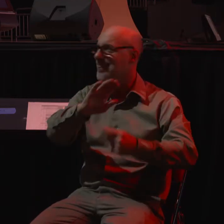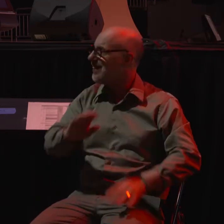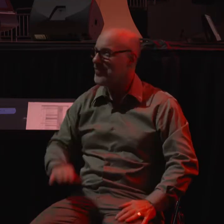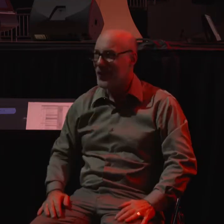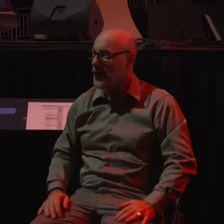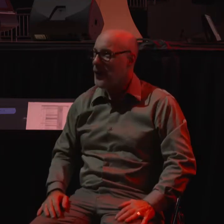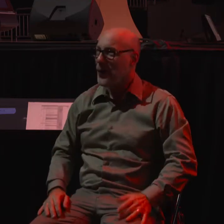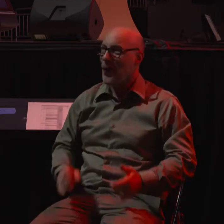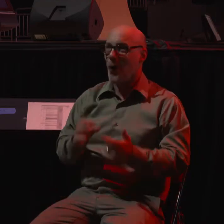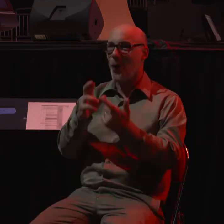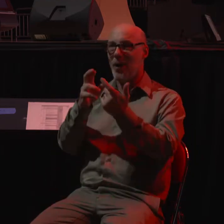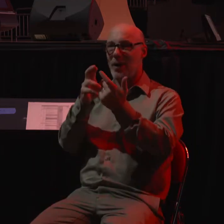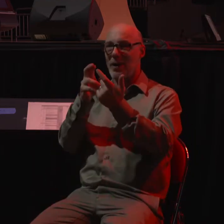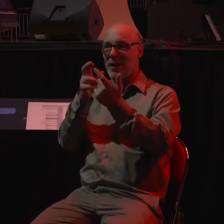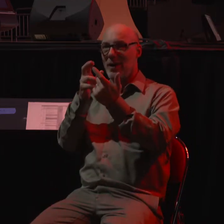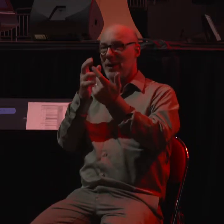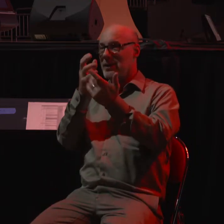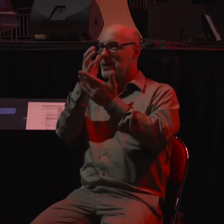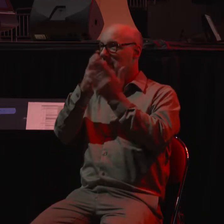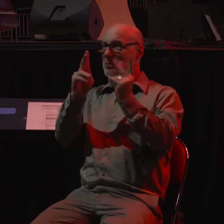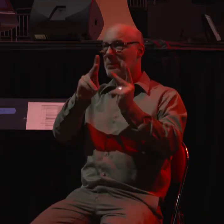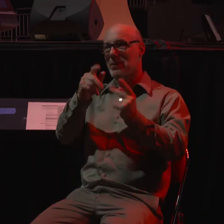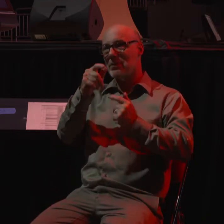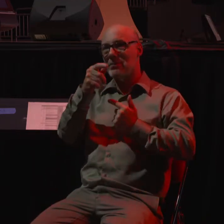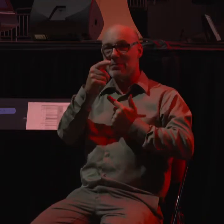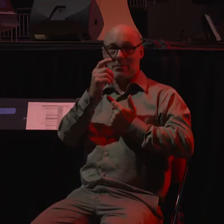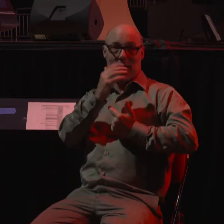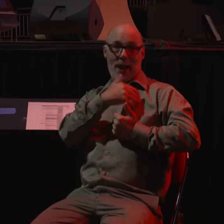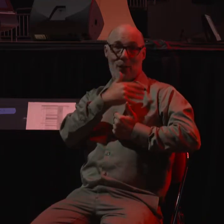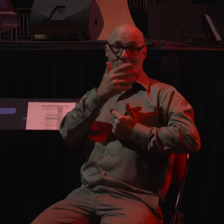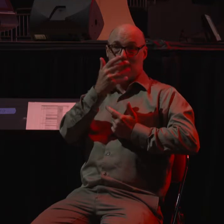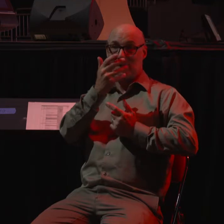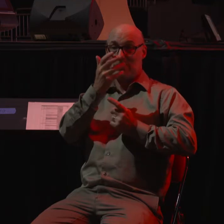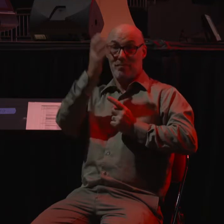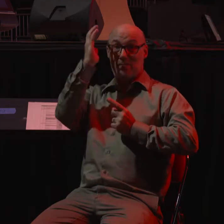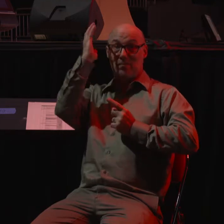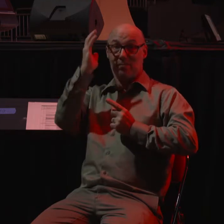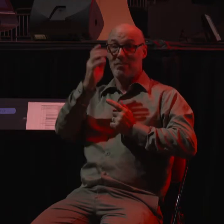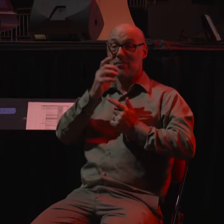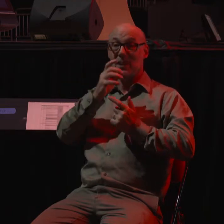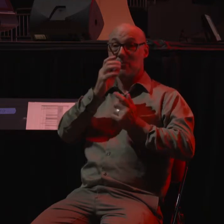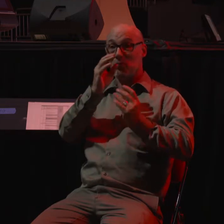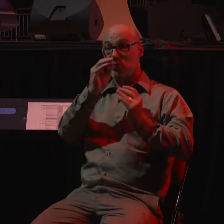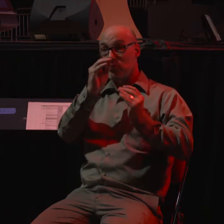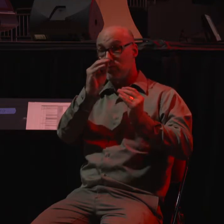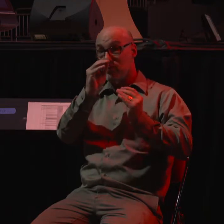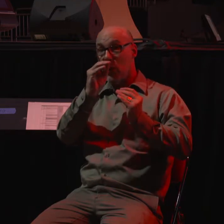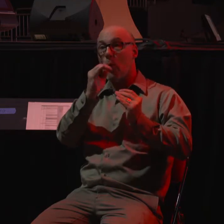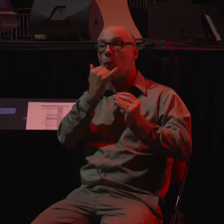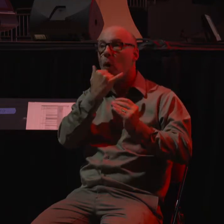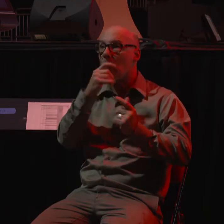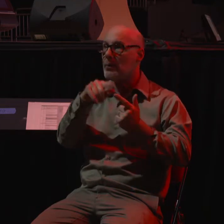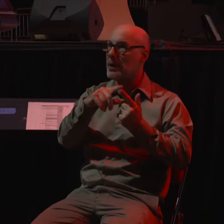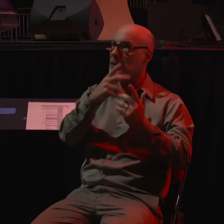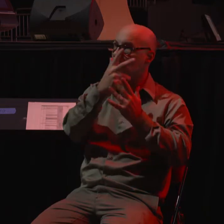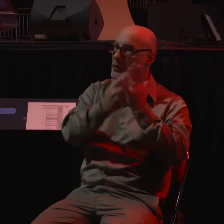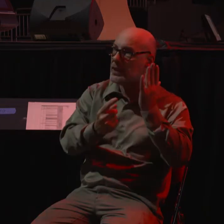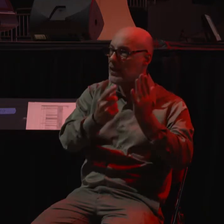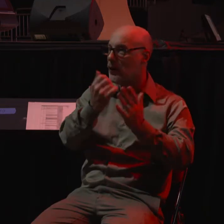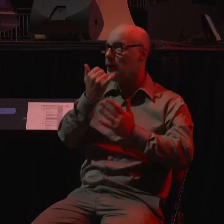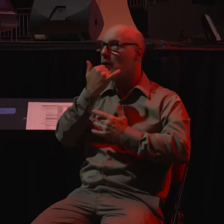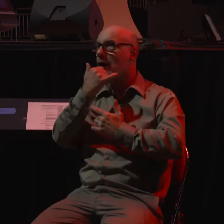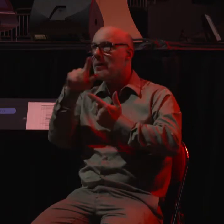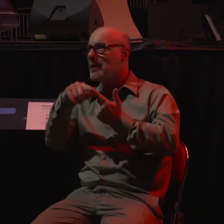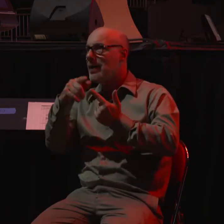ways they approach key doctrines like the Trinity and the deity of Christ. And so it's a smokescreen and a